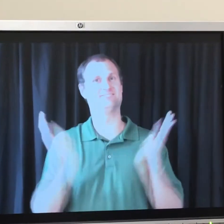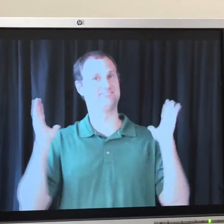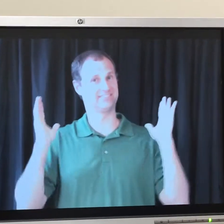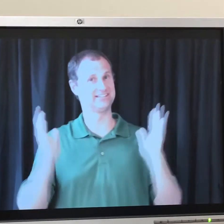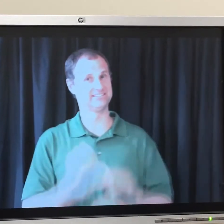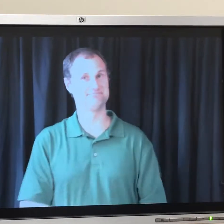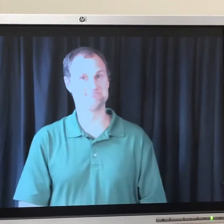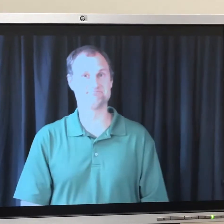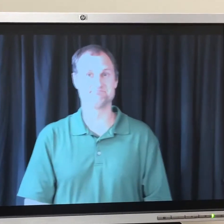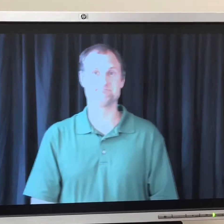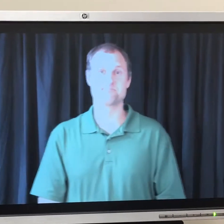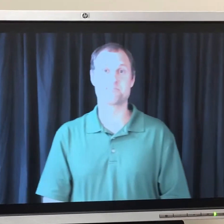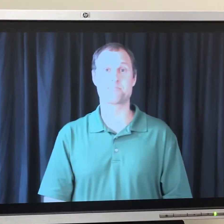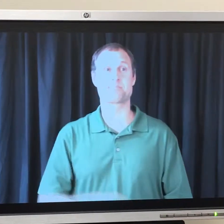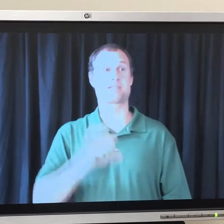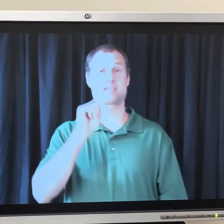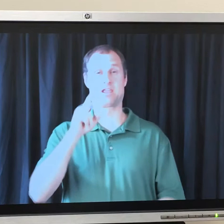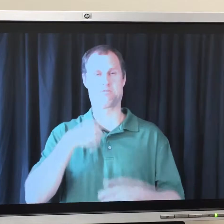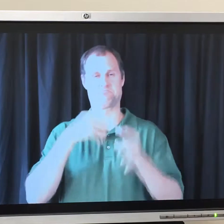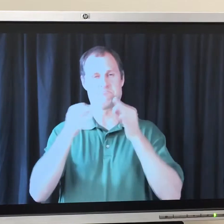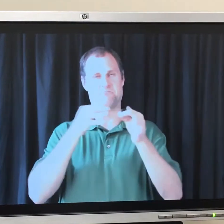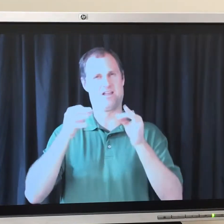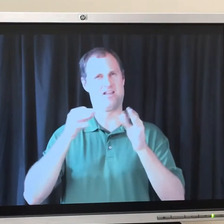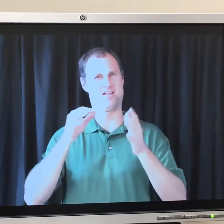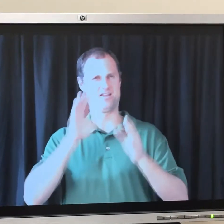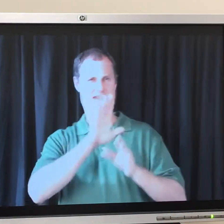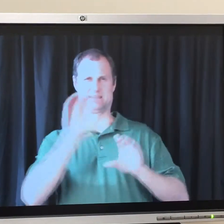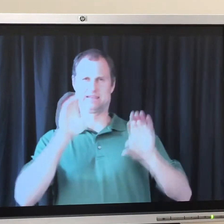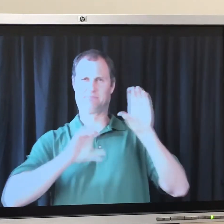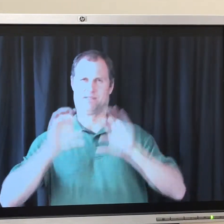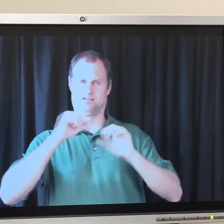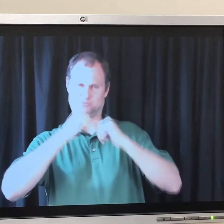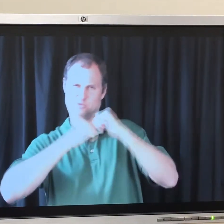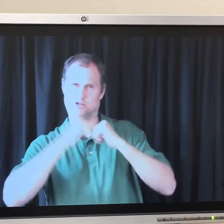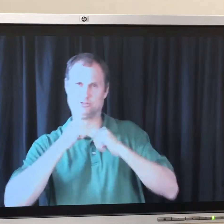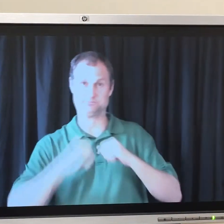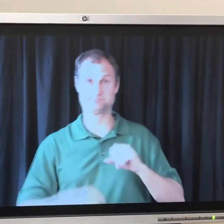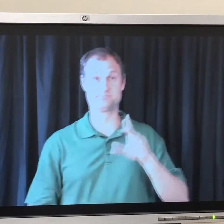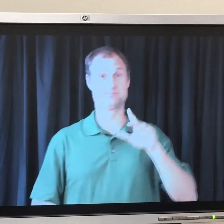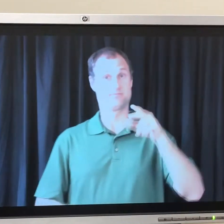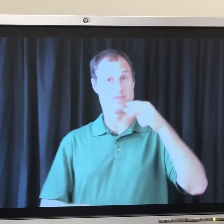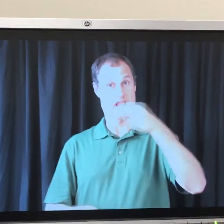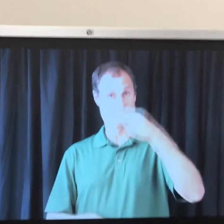Now, hydrogen is very important to life on planet Earth.